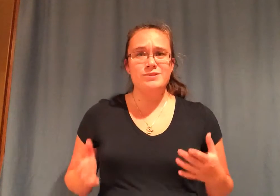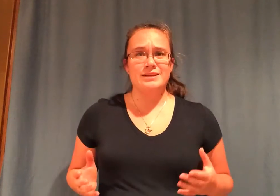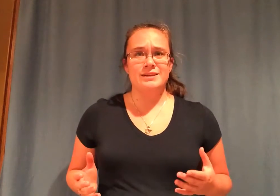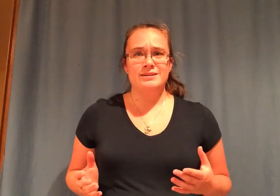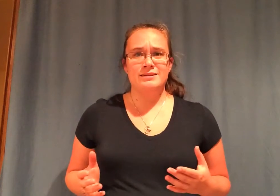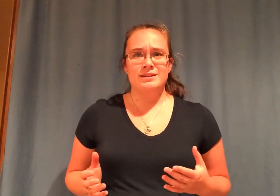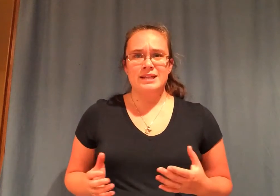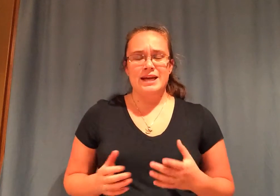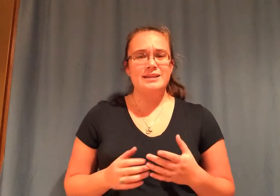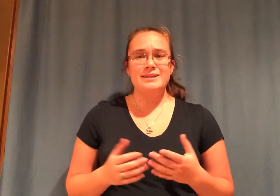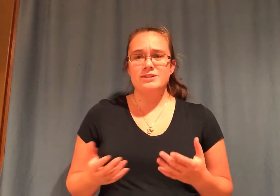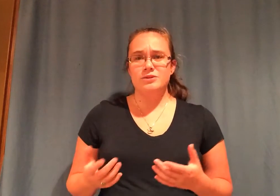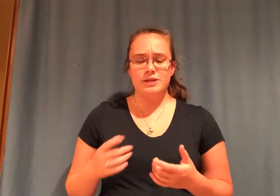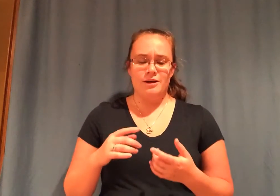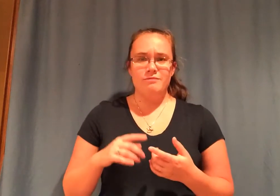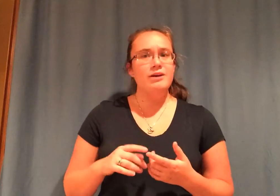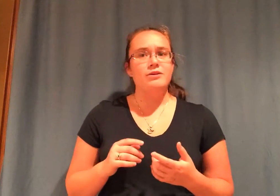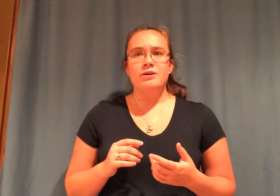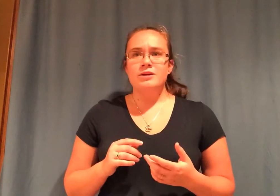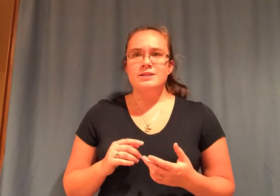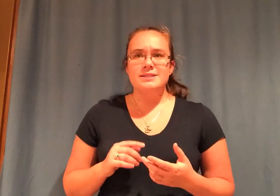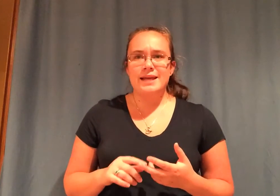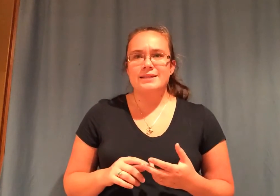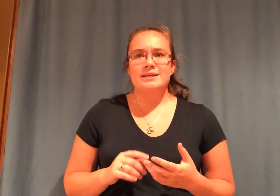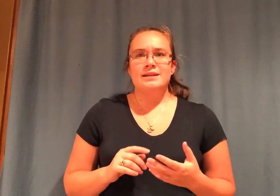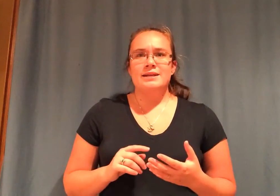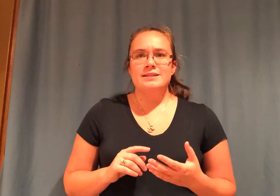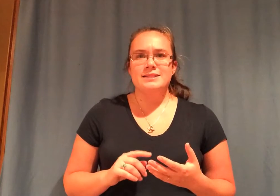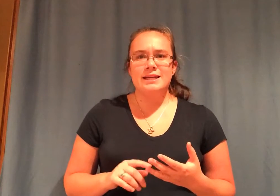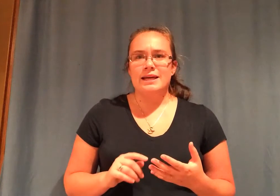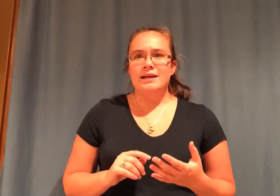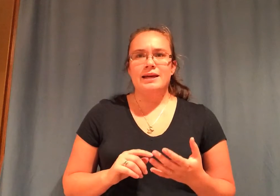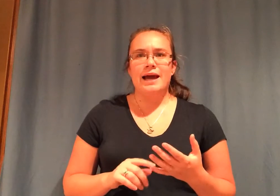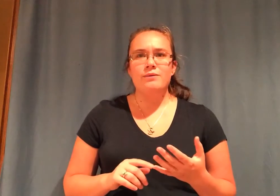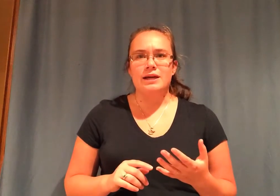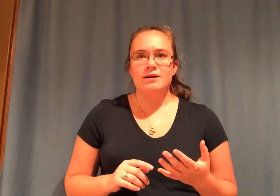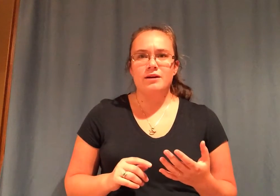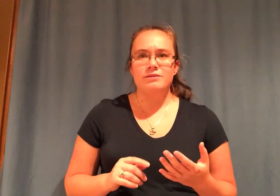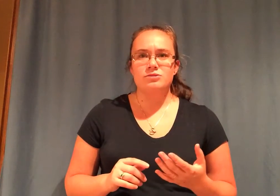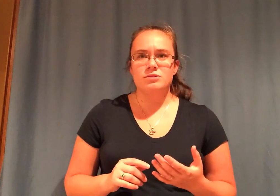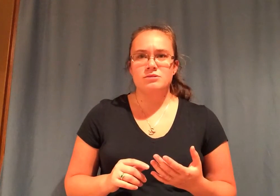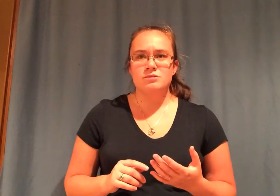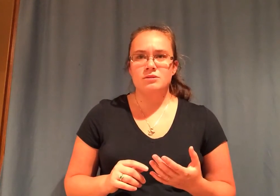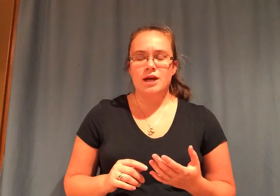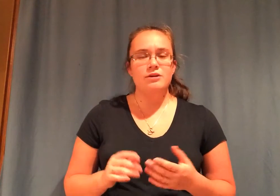510,000. And that's including federal, state, city, and county officials. And they're